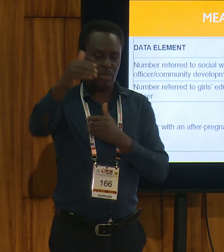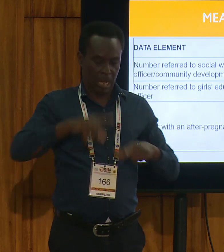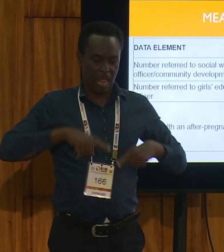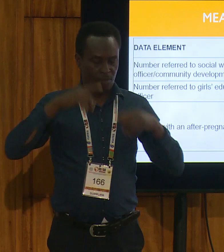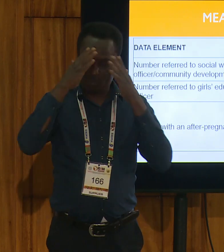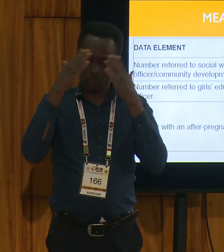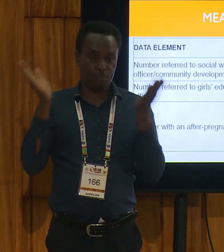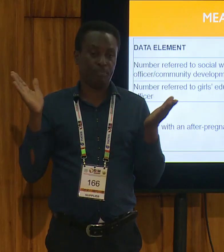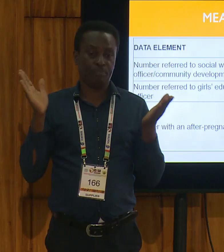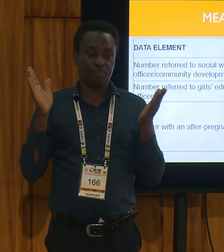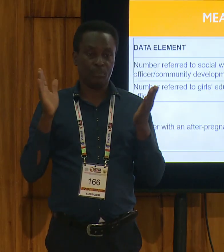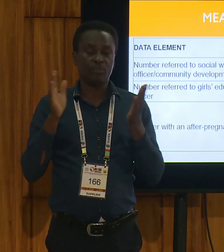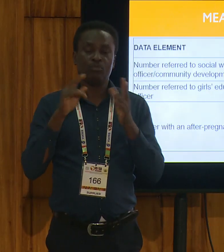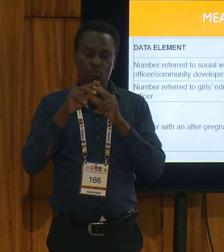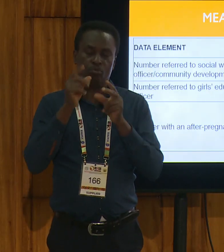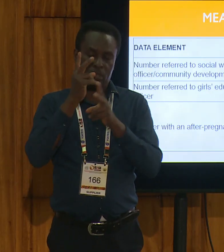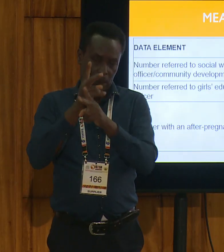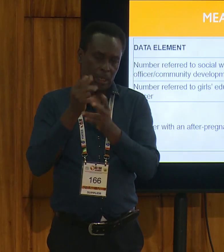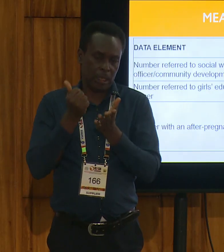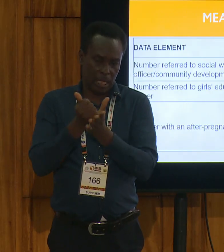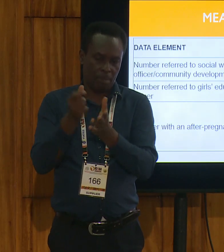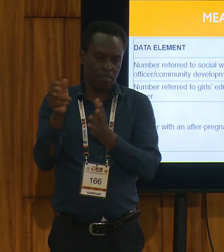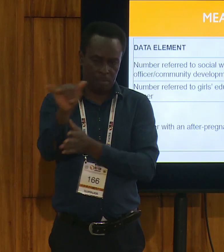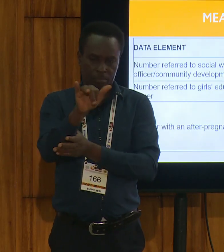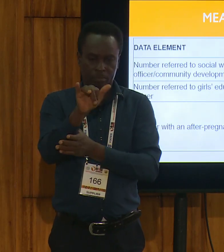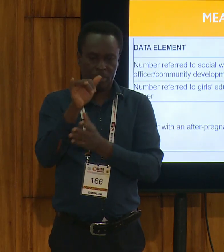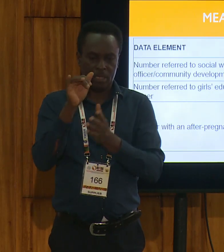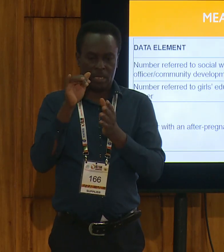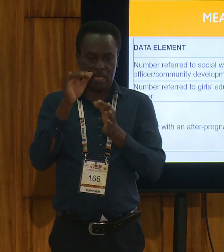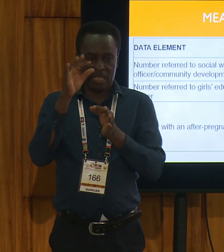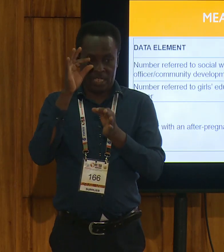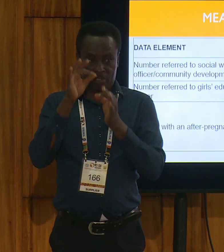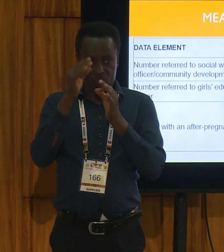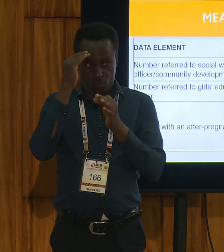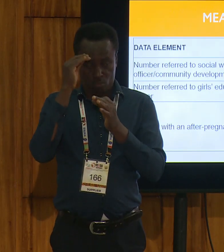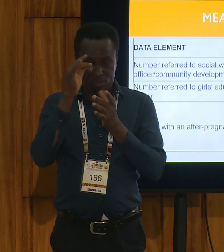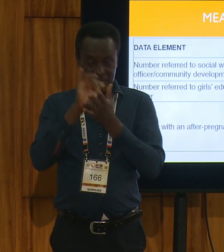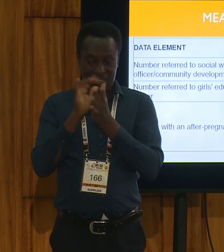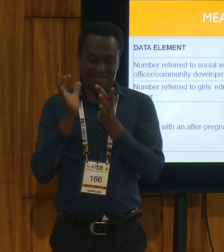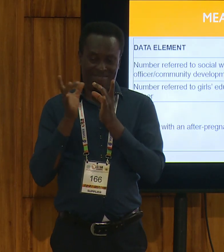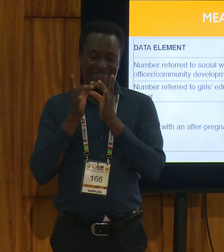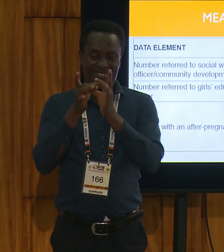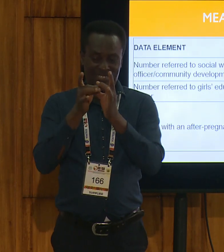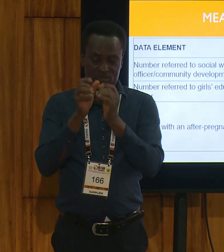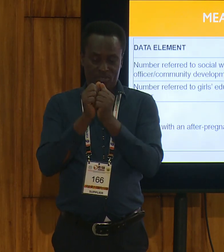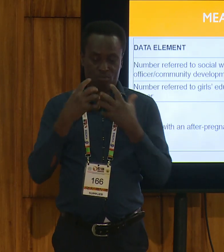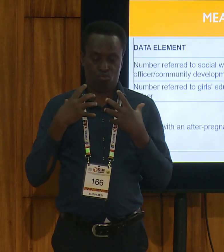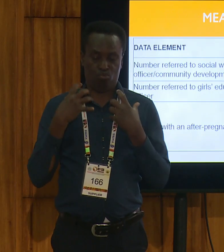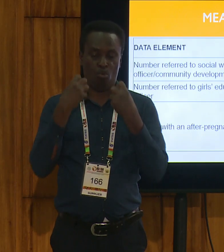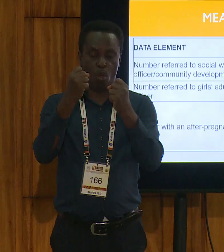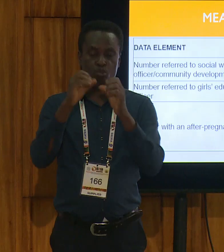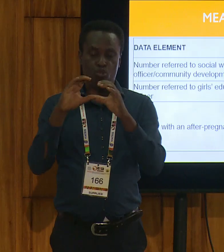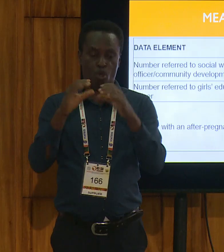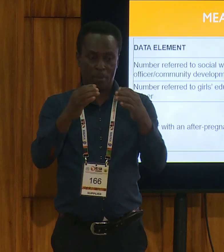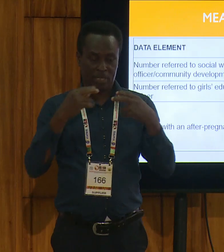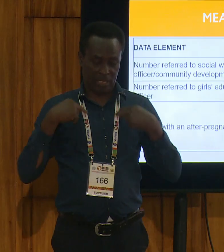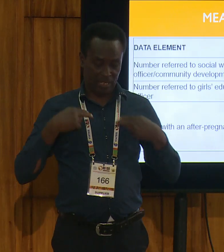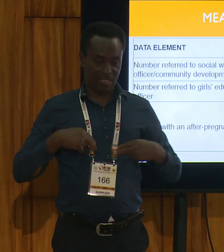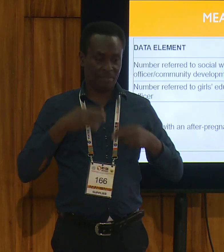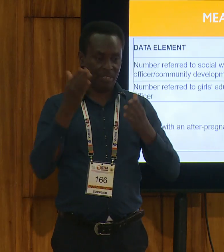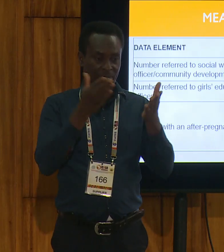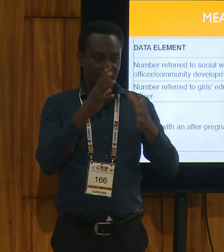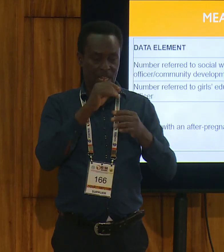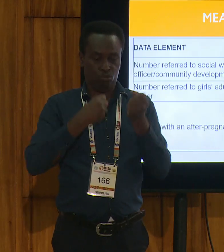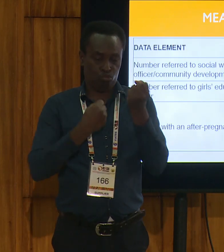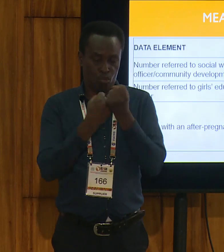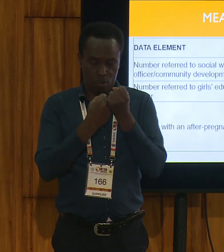learn a trade. So we keep all of that. And because it's hinged on strong community health services and